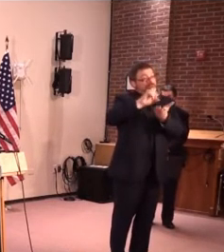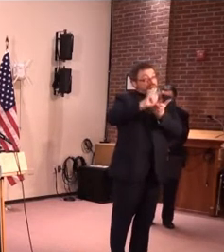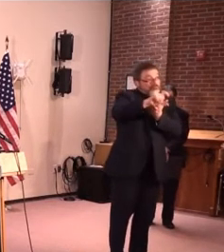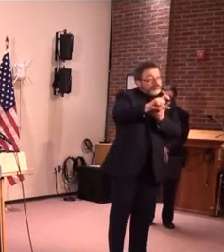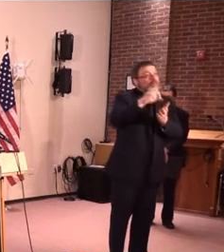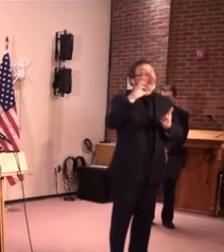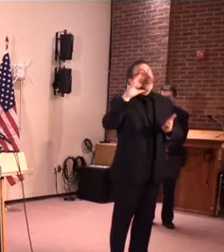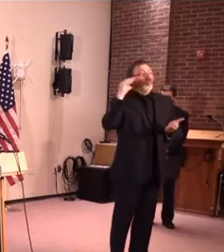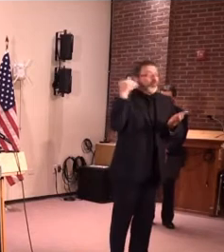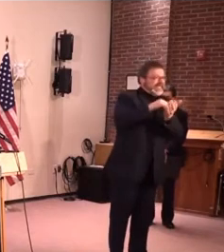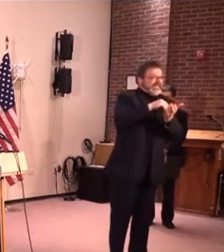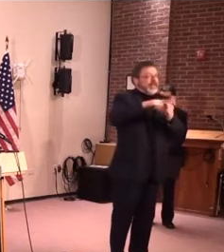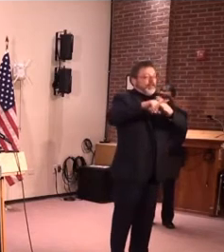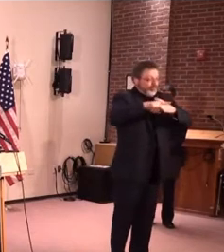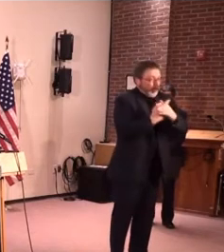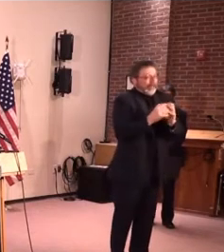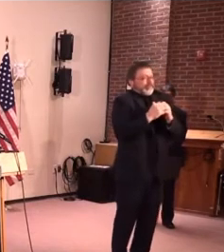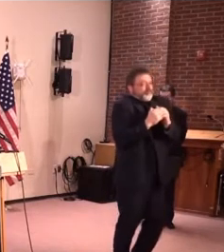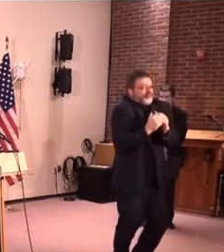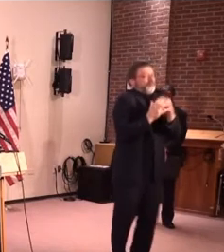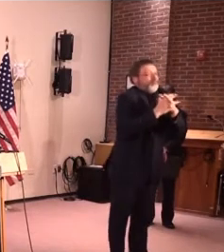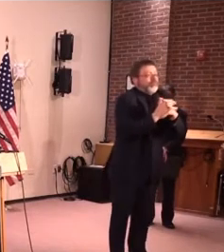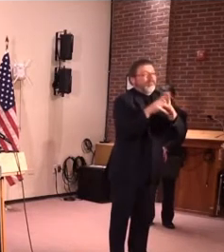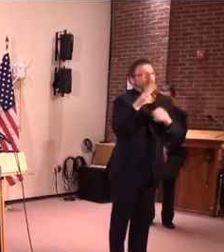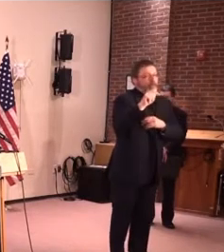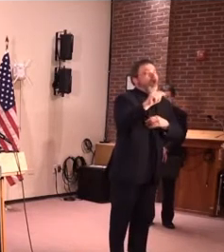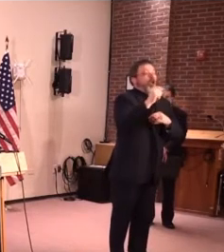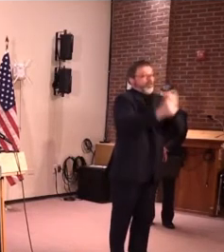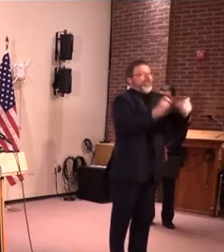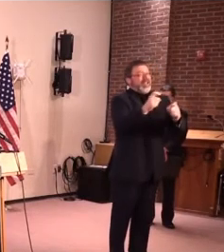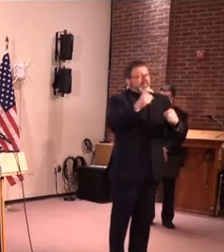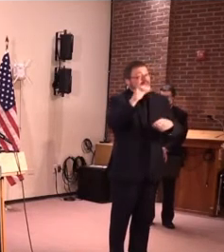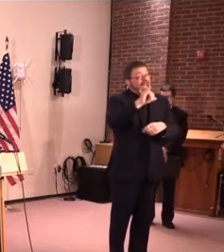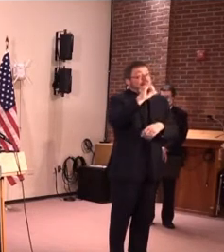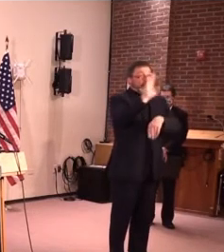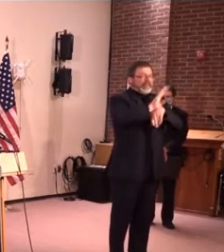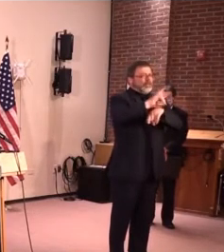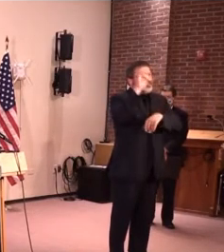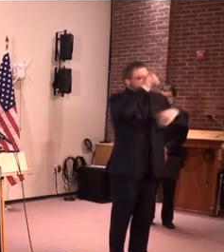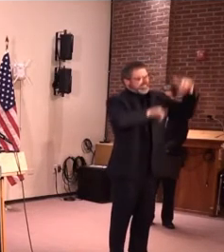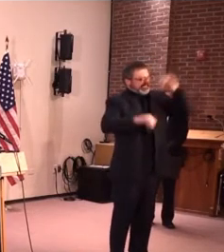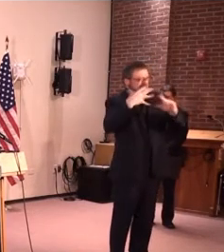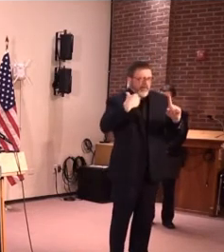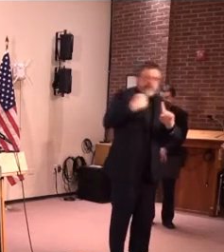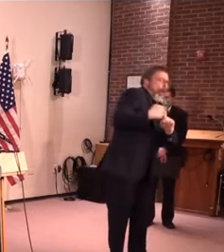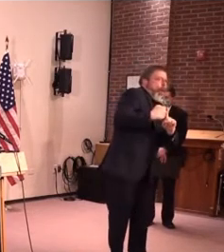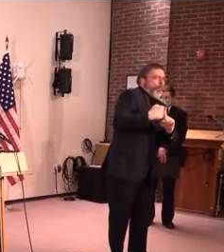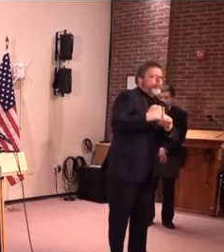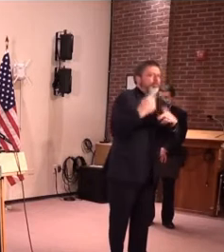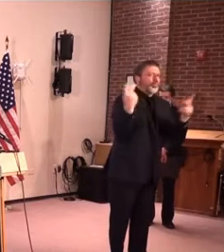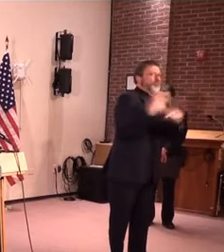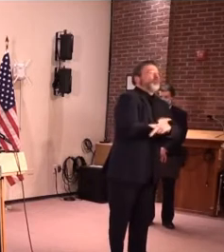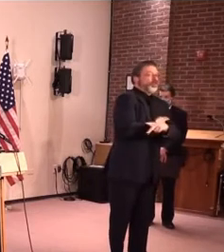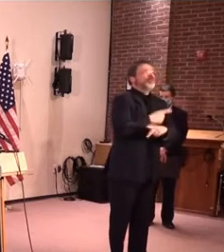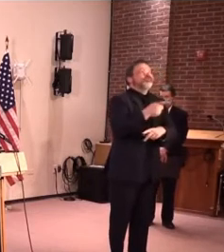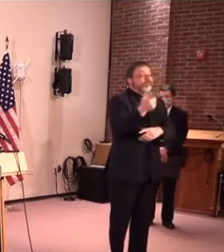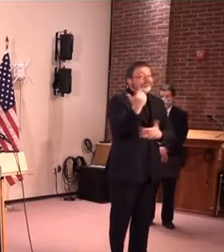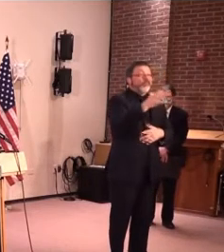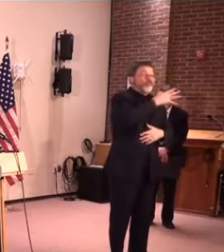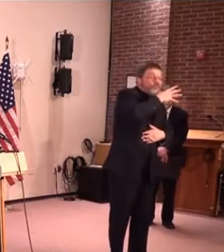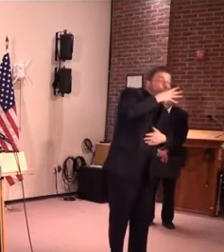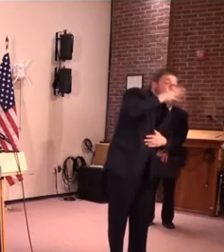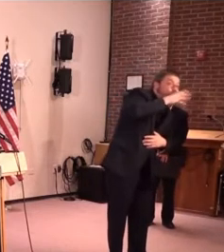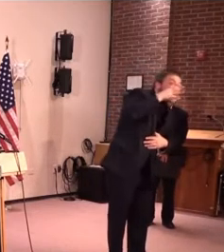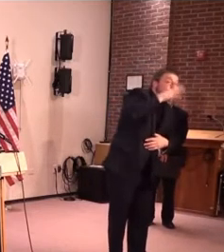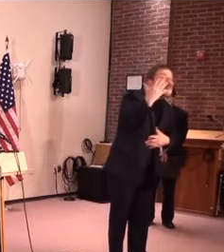hit sectors of food and accommodation services, retail, and agriculture, to be used for fixed